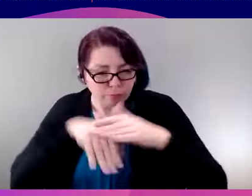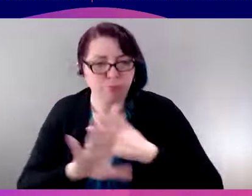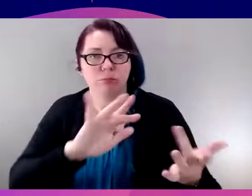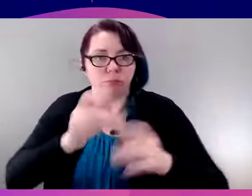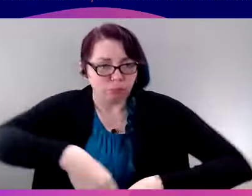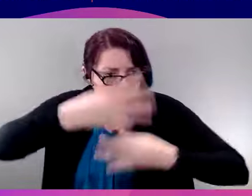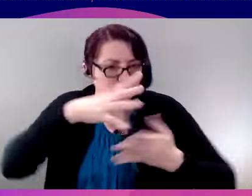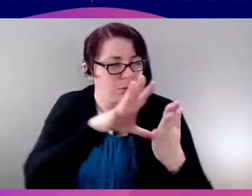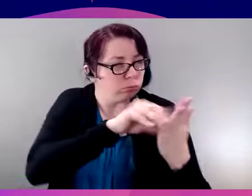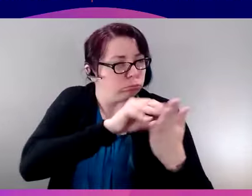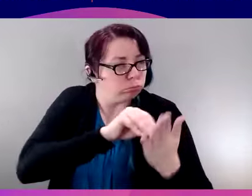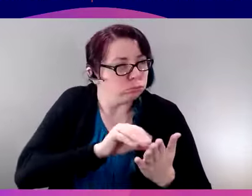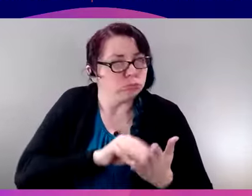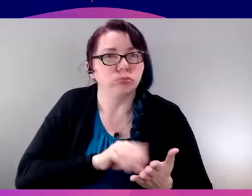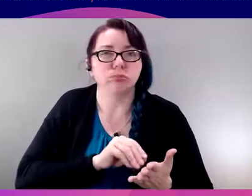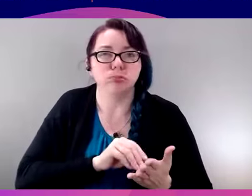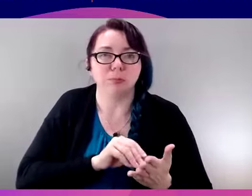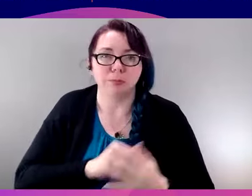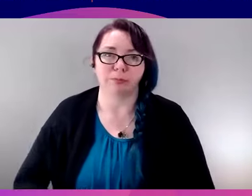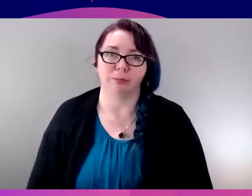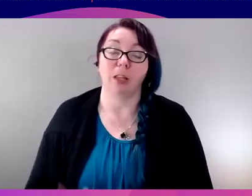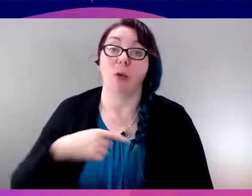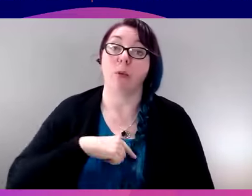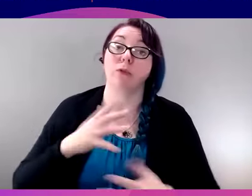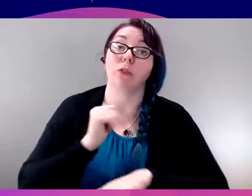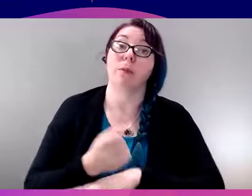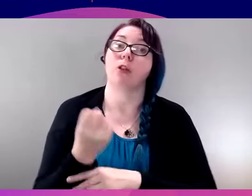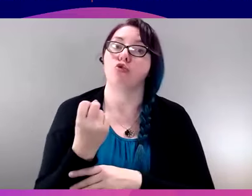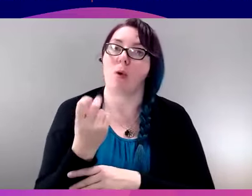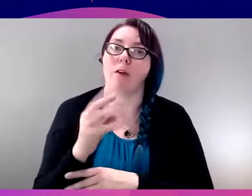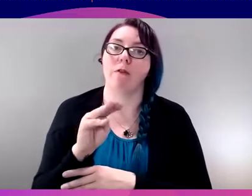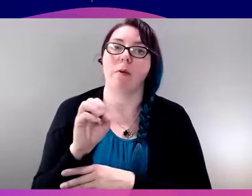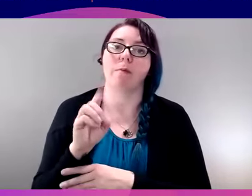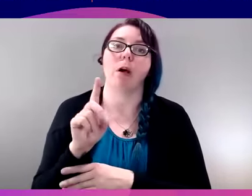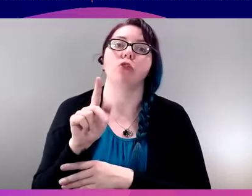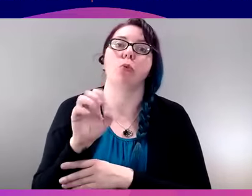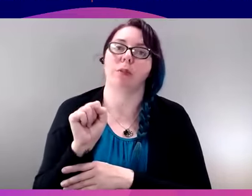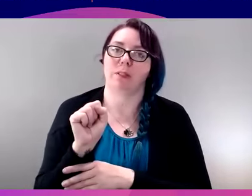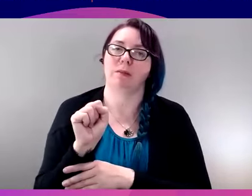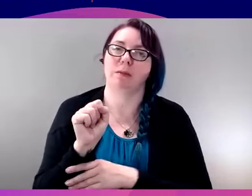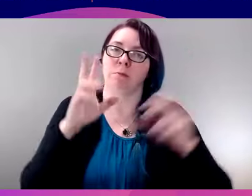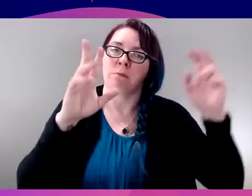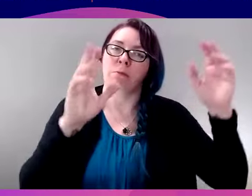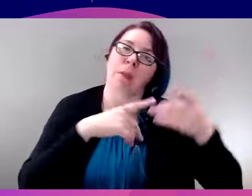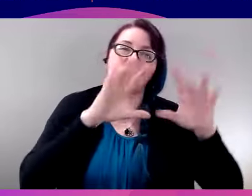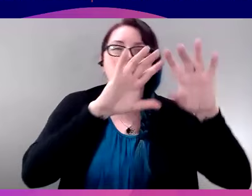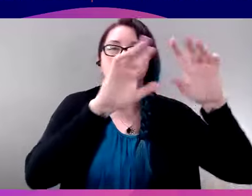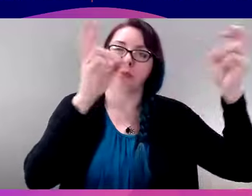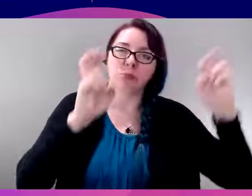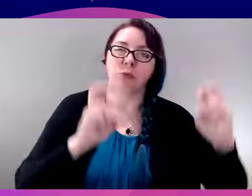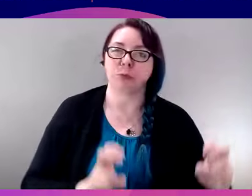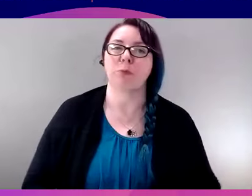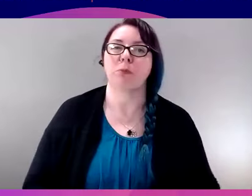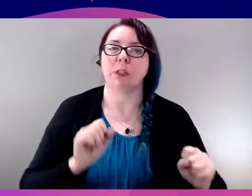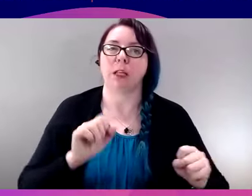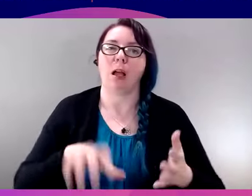There have been 12 educational modules developed to support organizations in furthering their knowledge regarding how to support survivors of gender-based violence